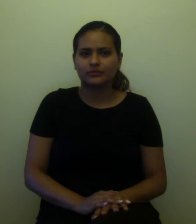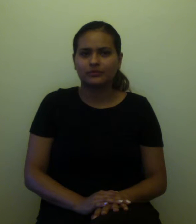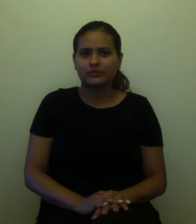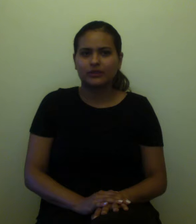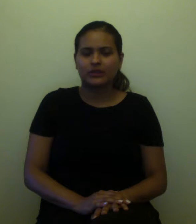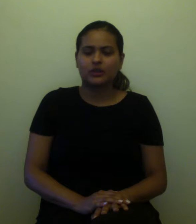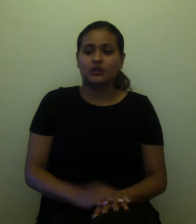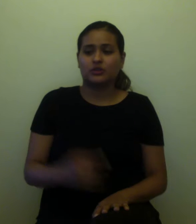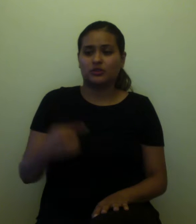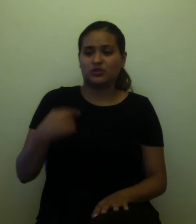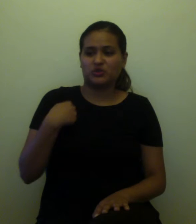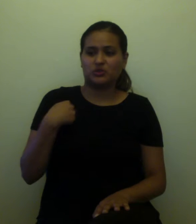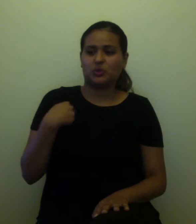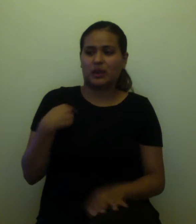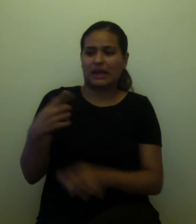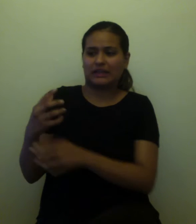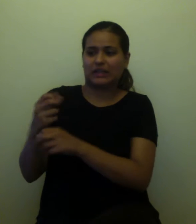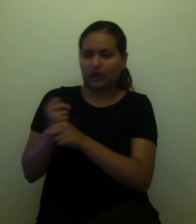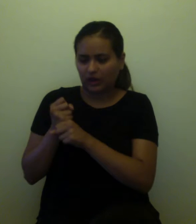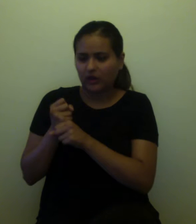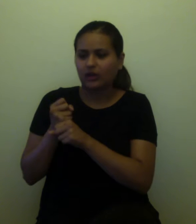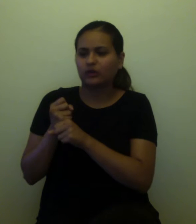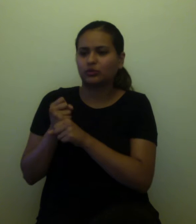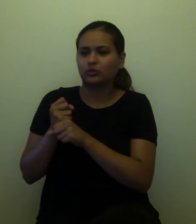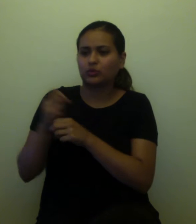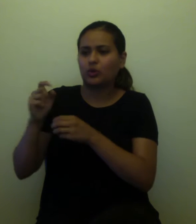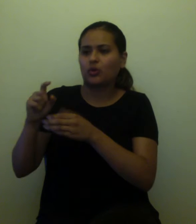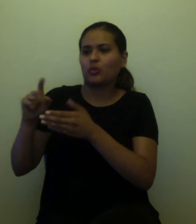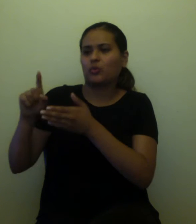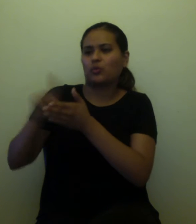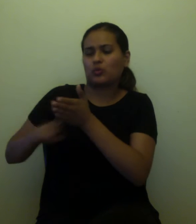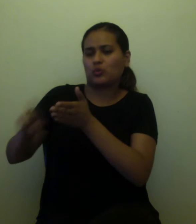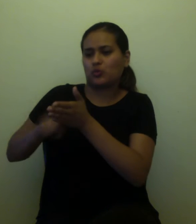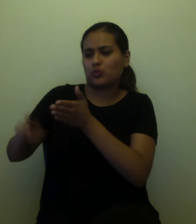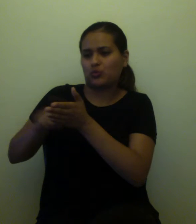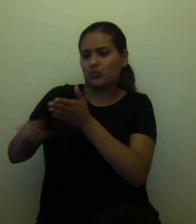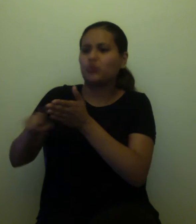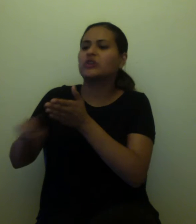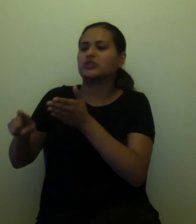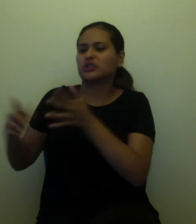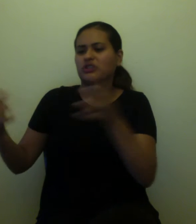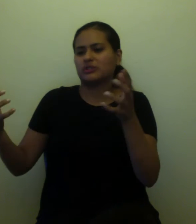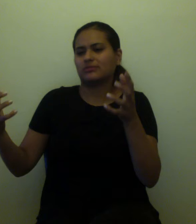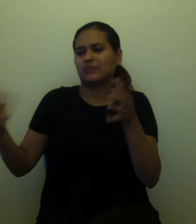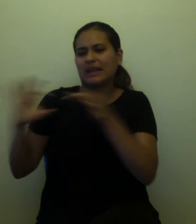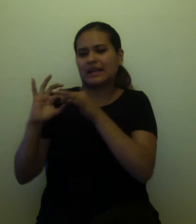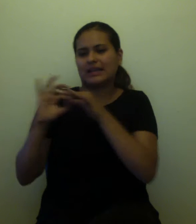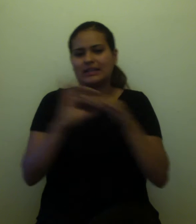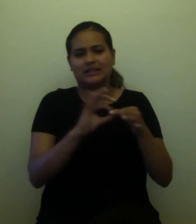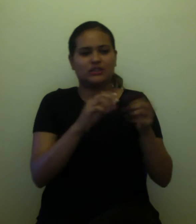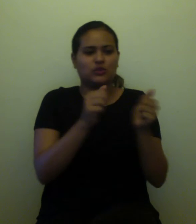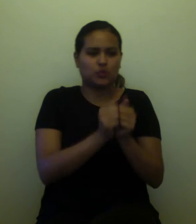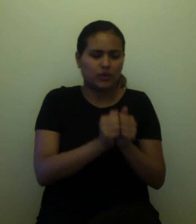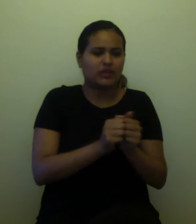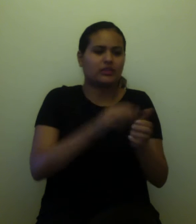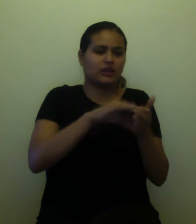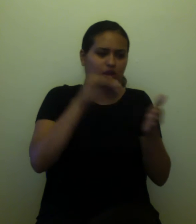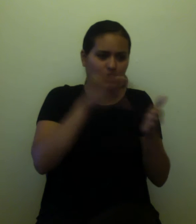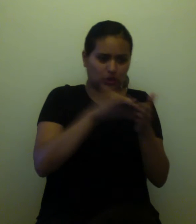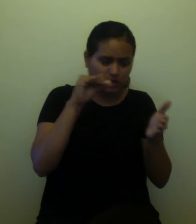process. What was really cool was that in 6 months I was fluent in Mandarin Chinese, and it took a little bit longer to get up